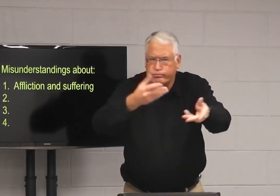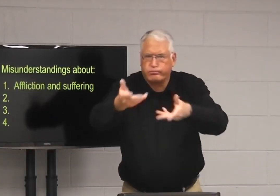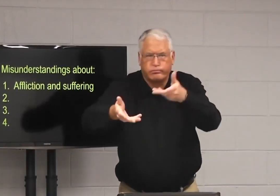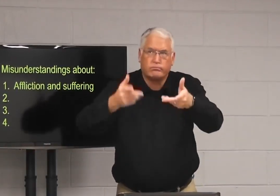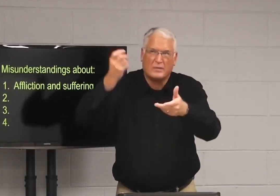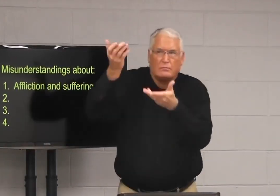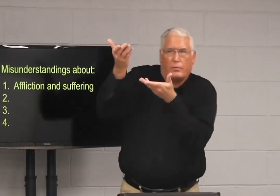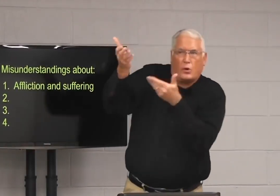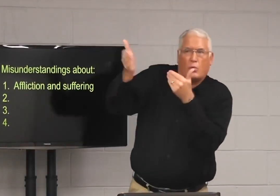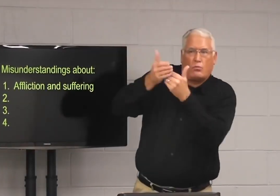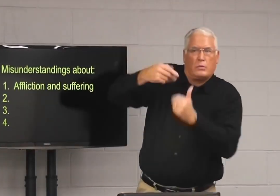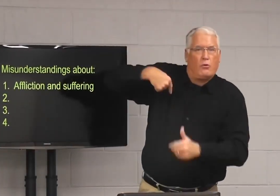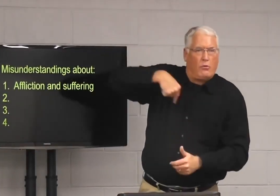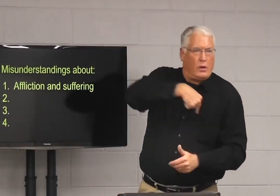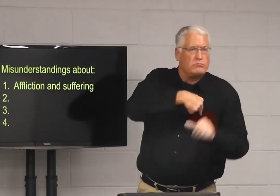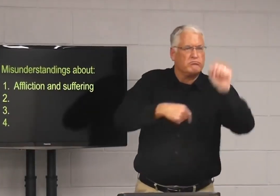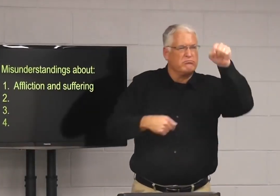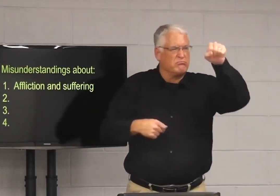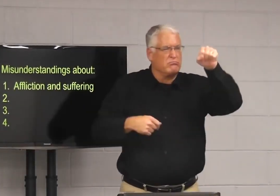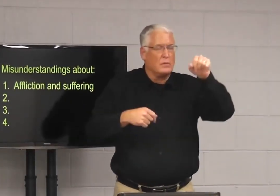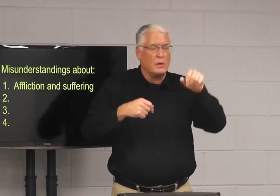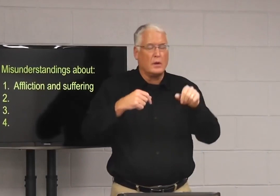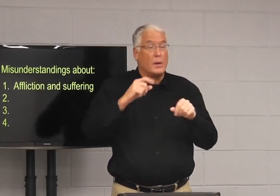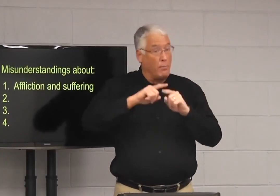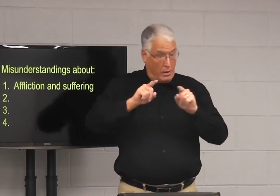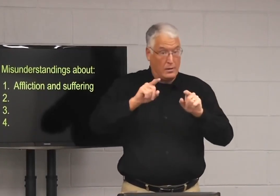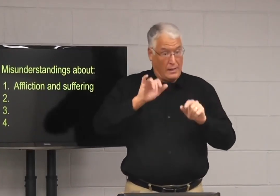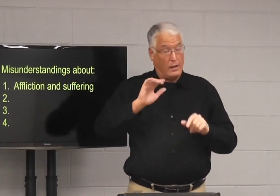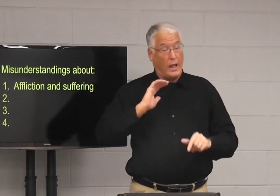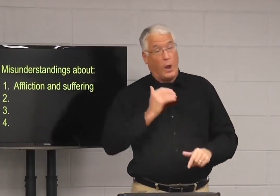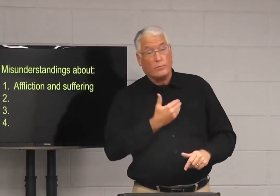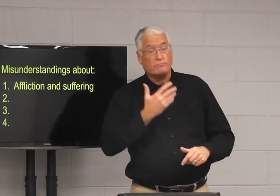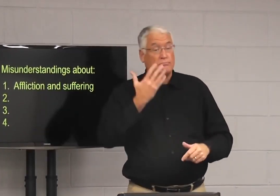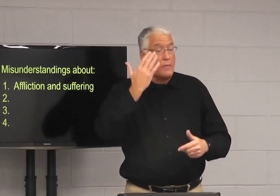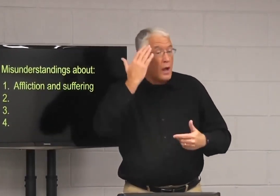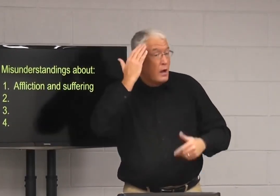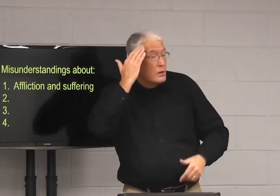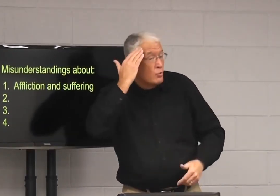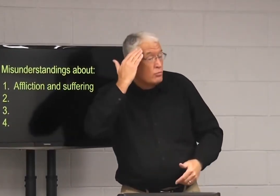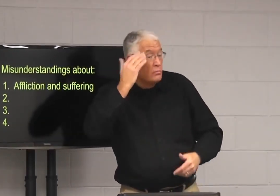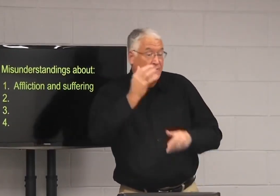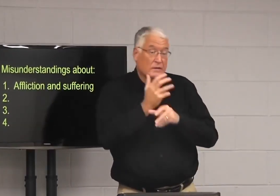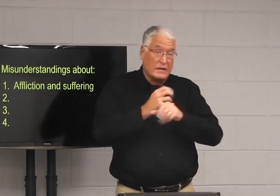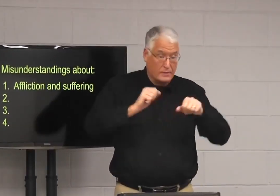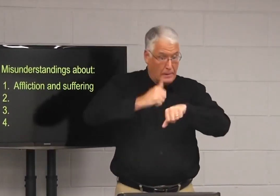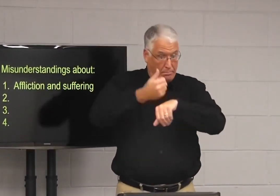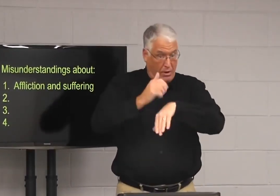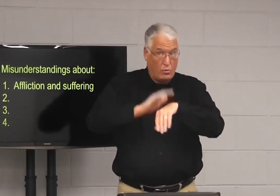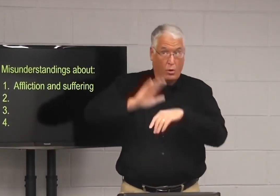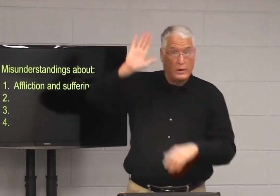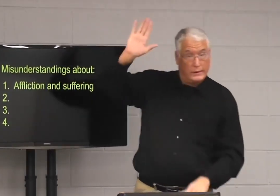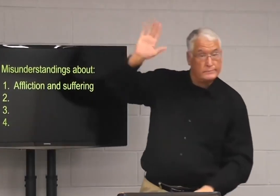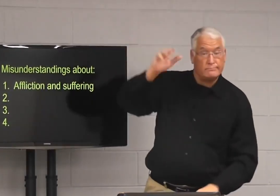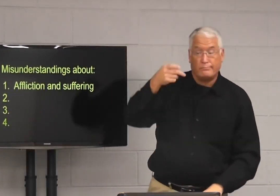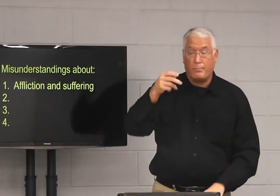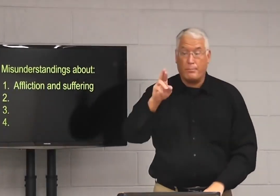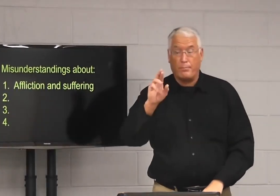blessings, givings, he's there with us regardless, and our assurance of his